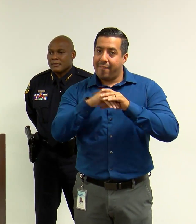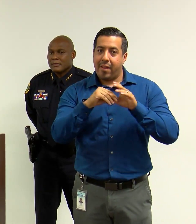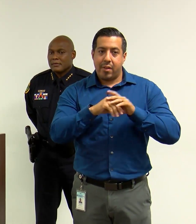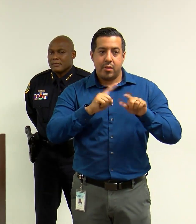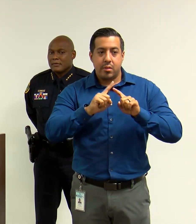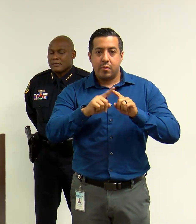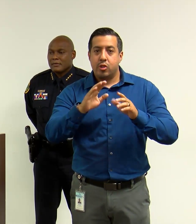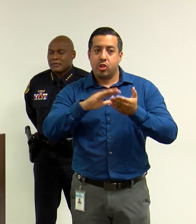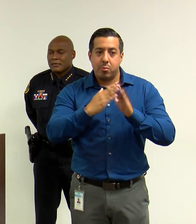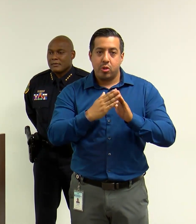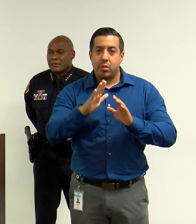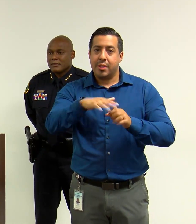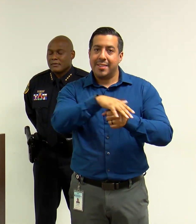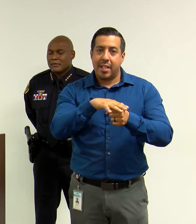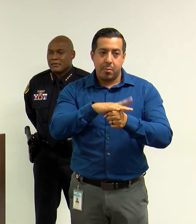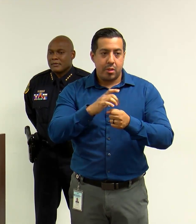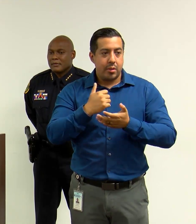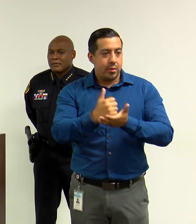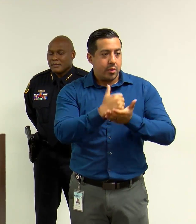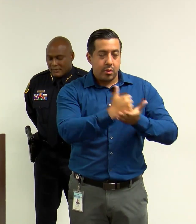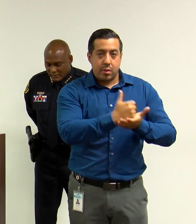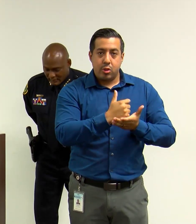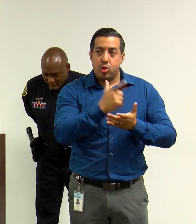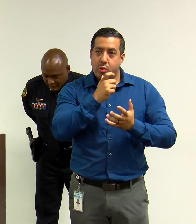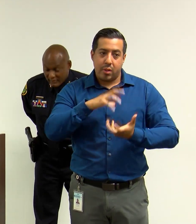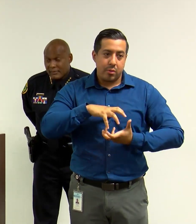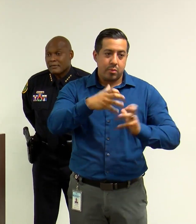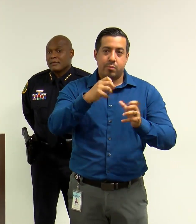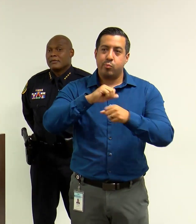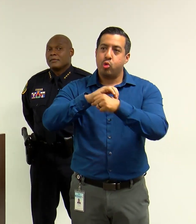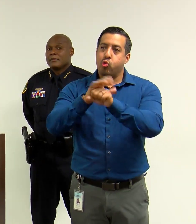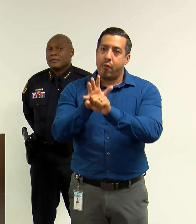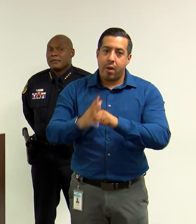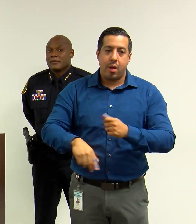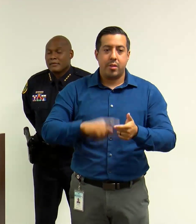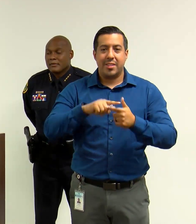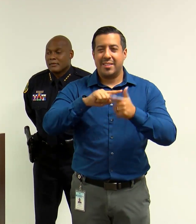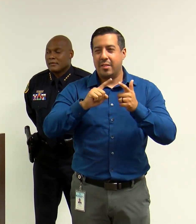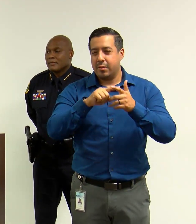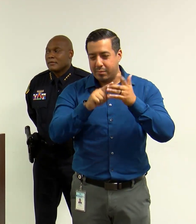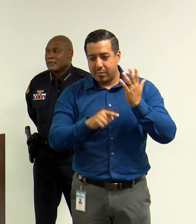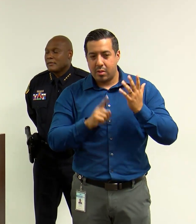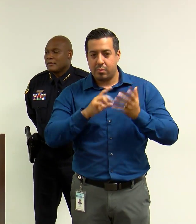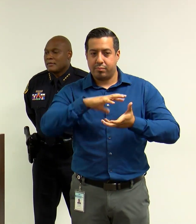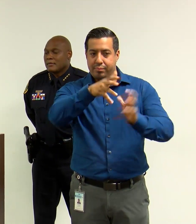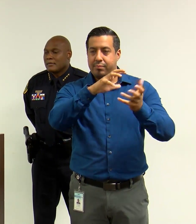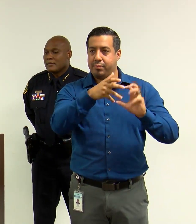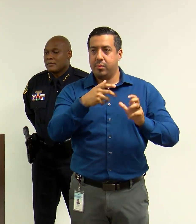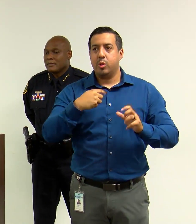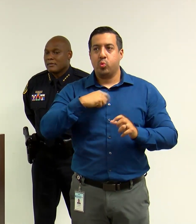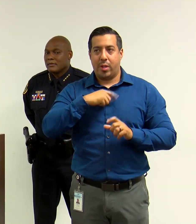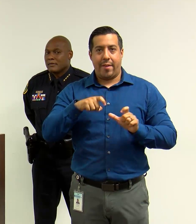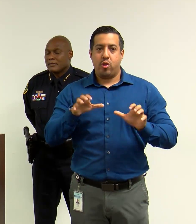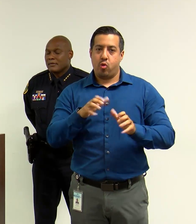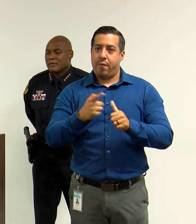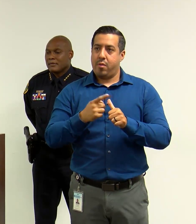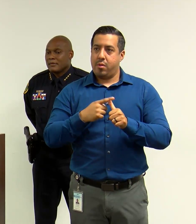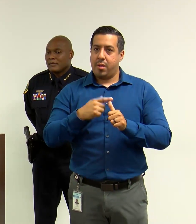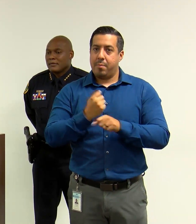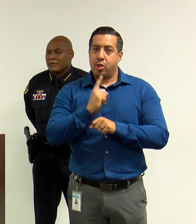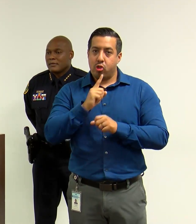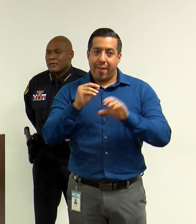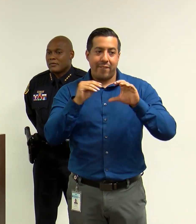communities and neighborhoods that have been ravaged by coronavirus and so many other elements. So you have to do that. You have to